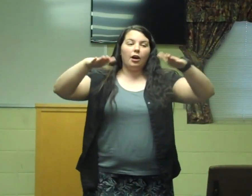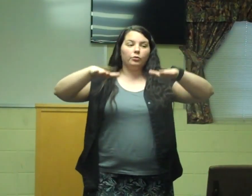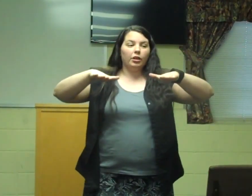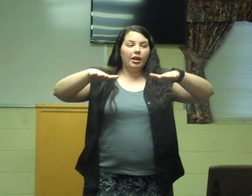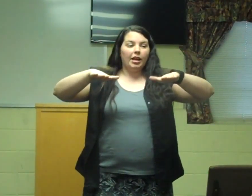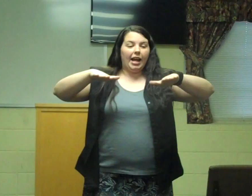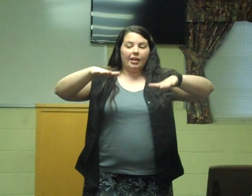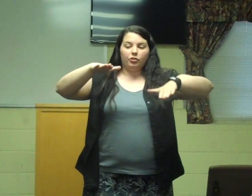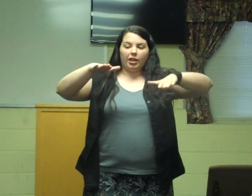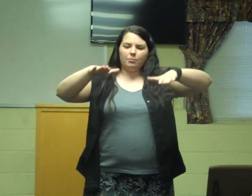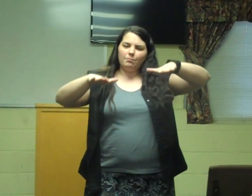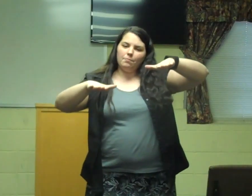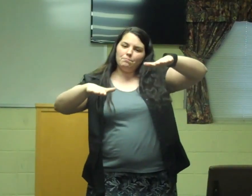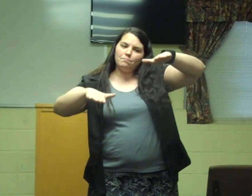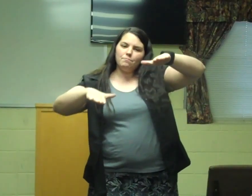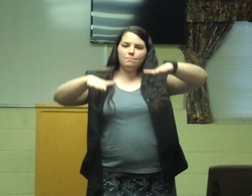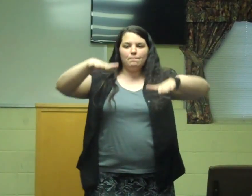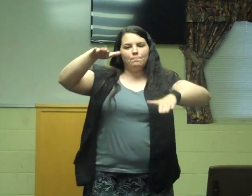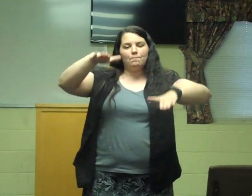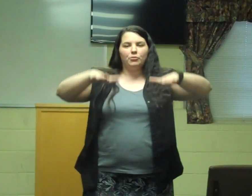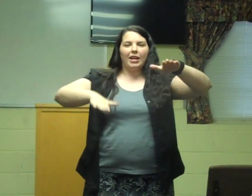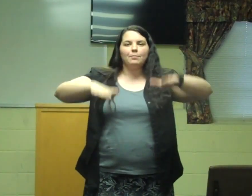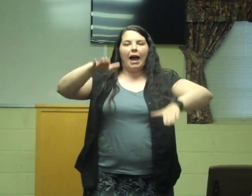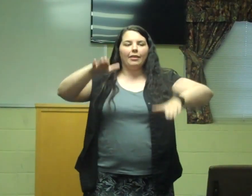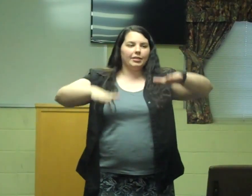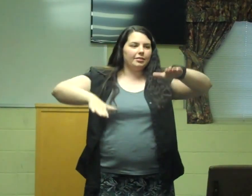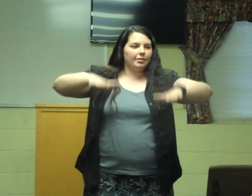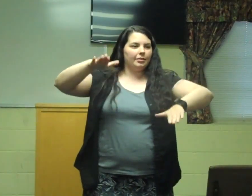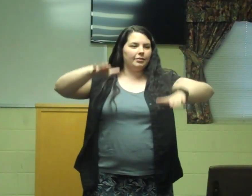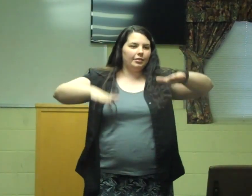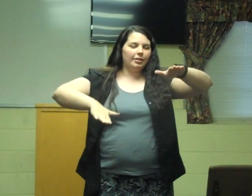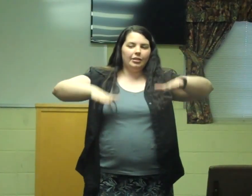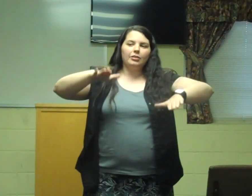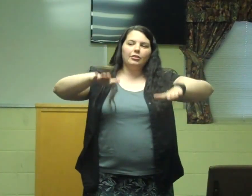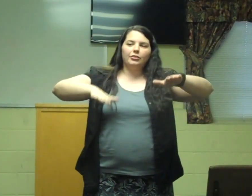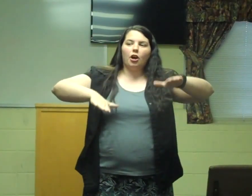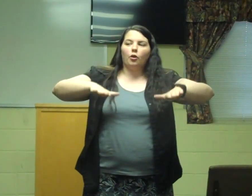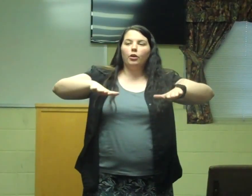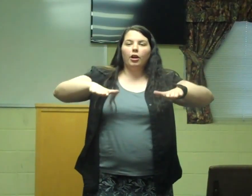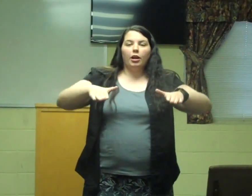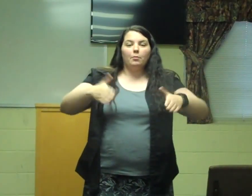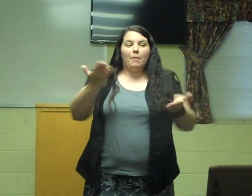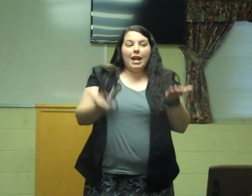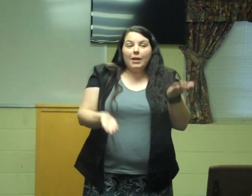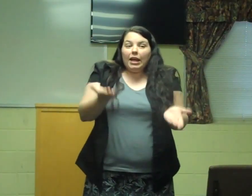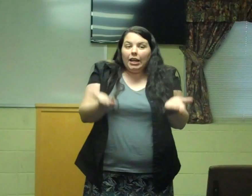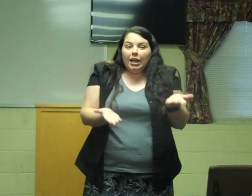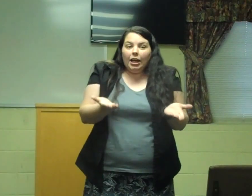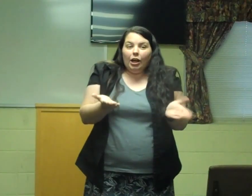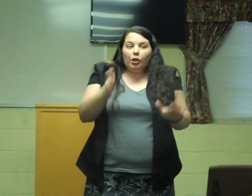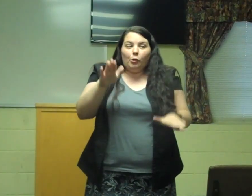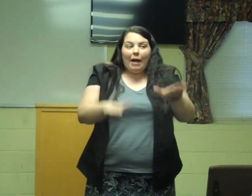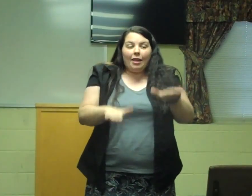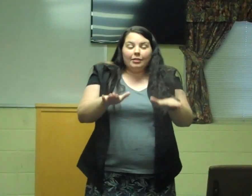down. And so you're like, so that's balance. So maybe you'll